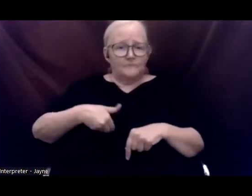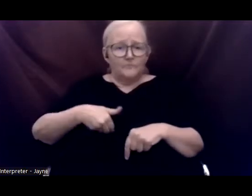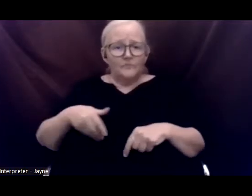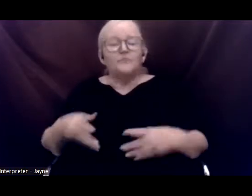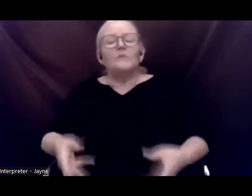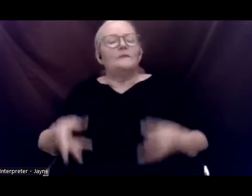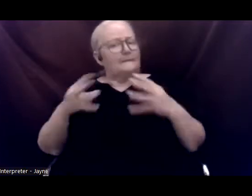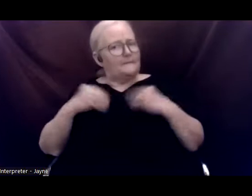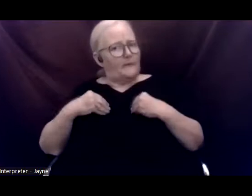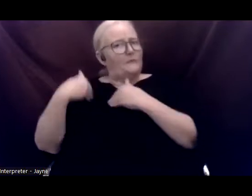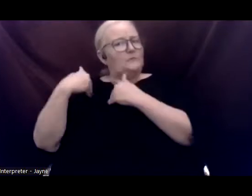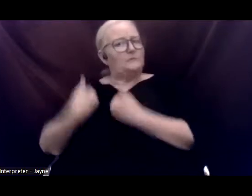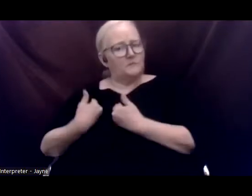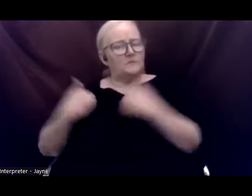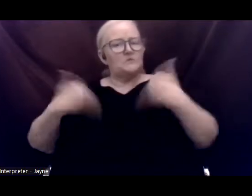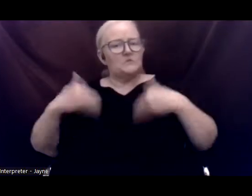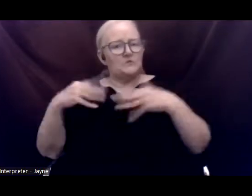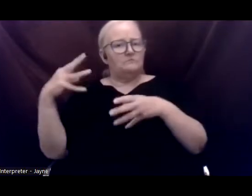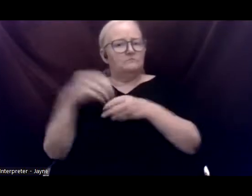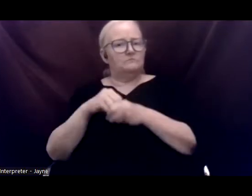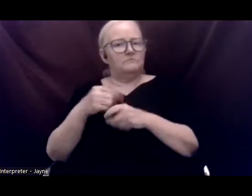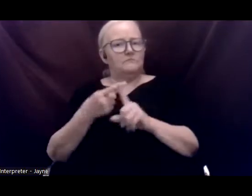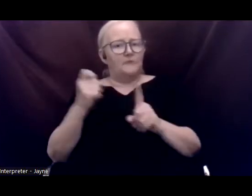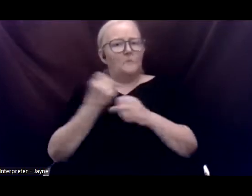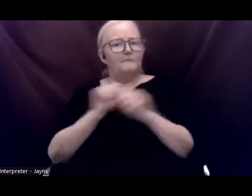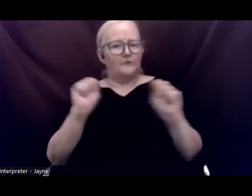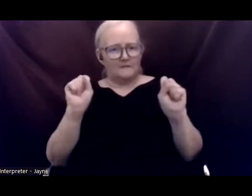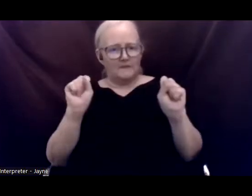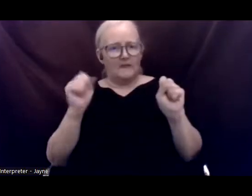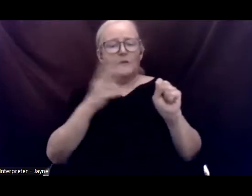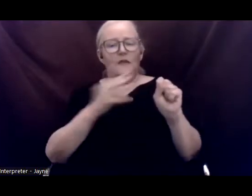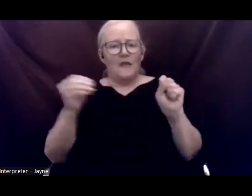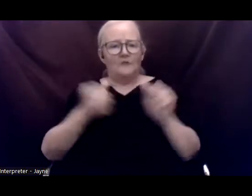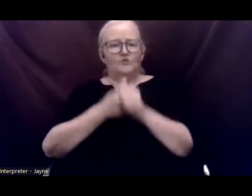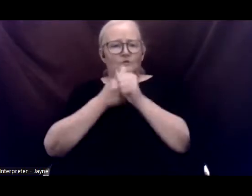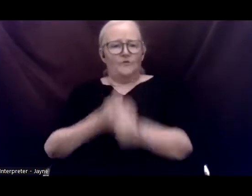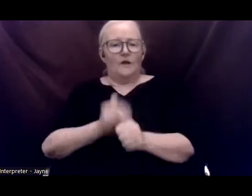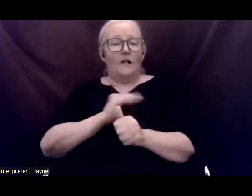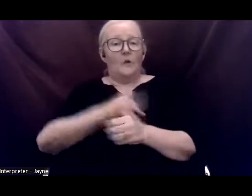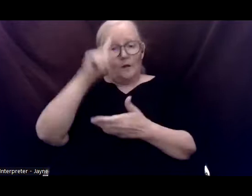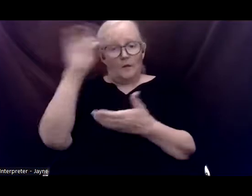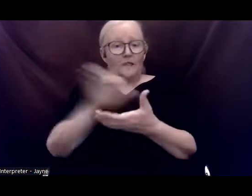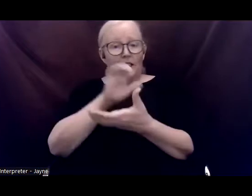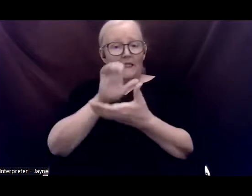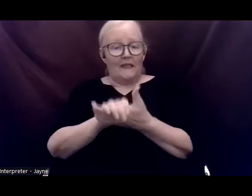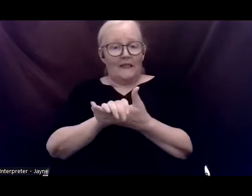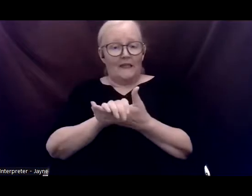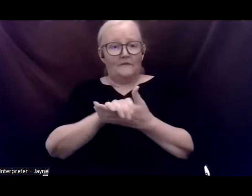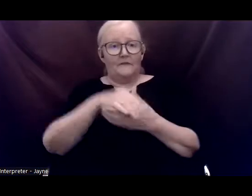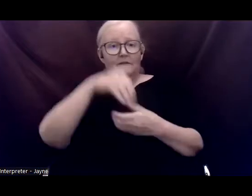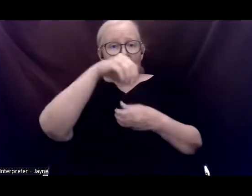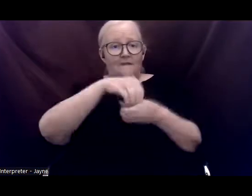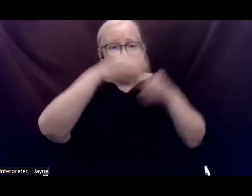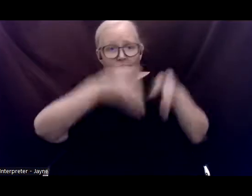the responsibilities this freedom commands, and to implement our belief in the essential